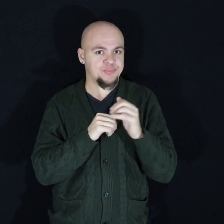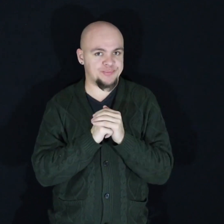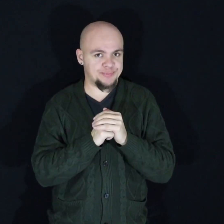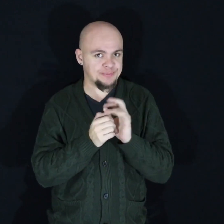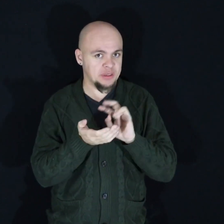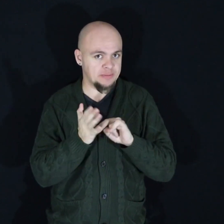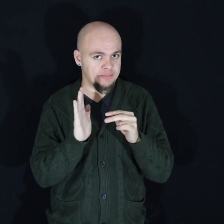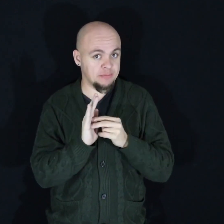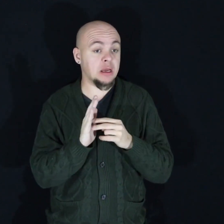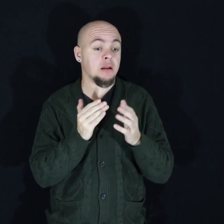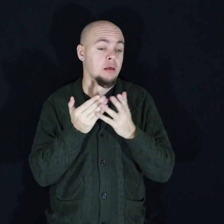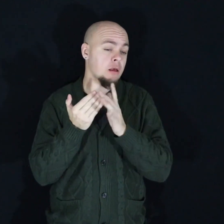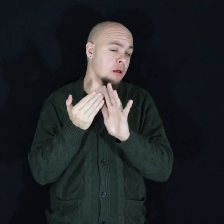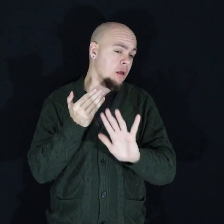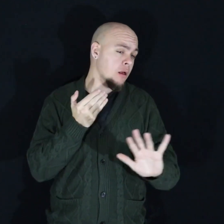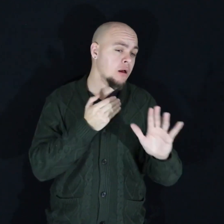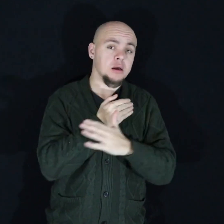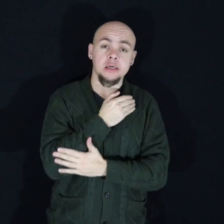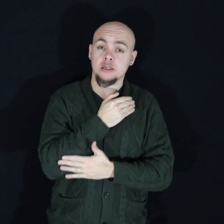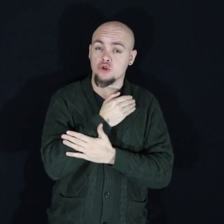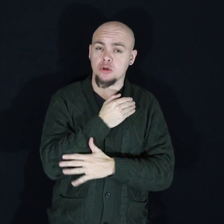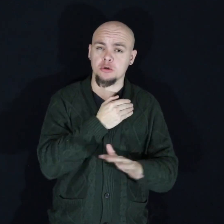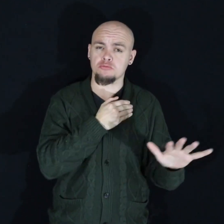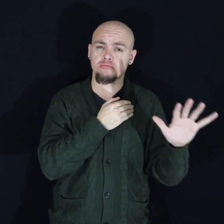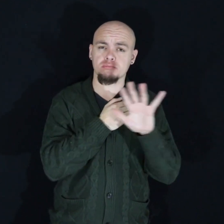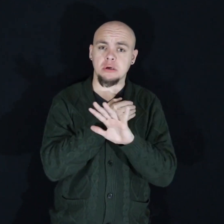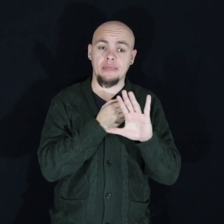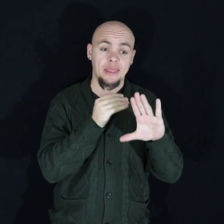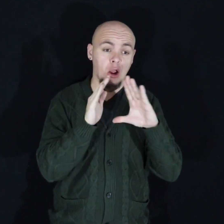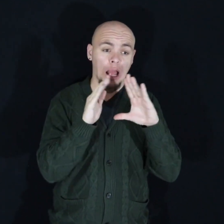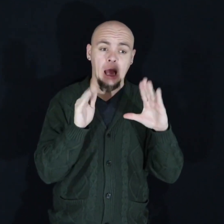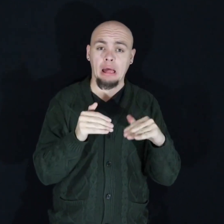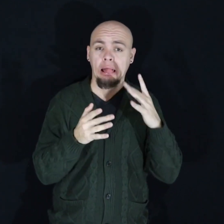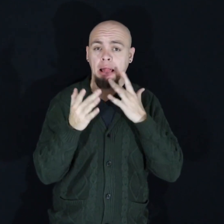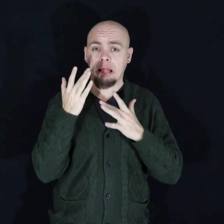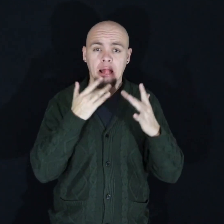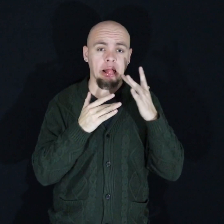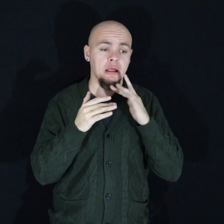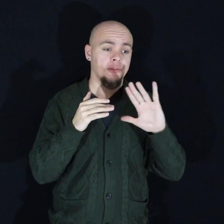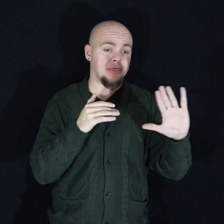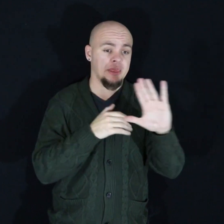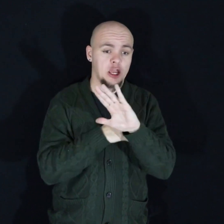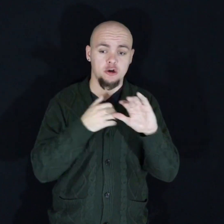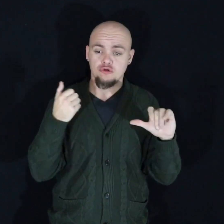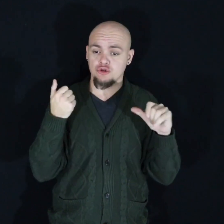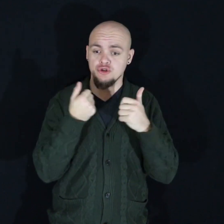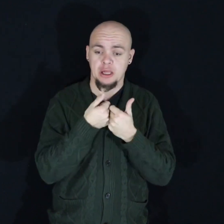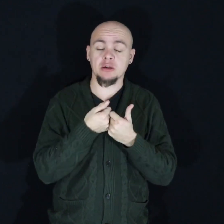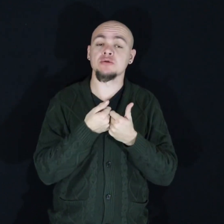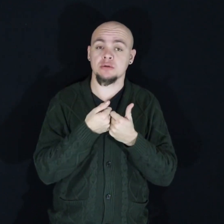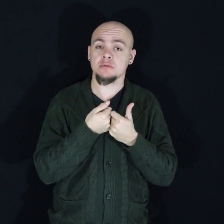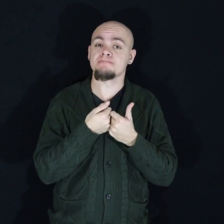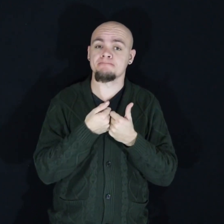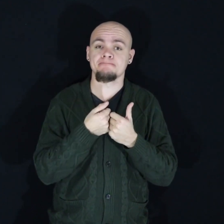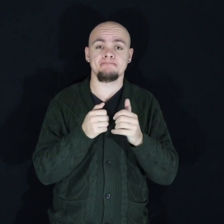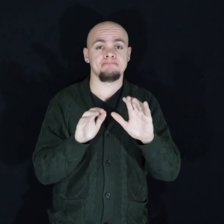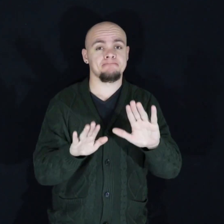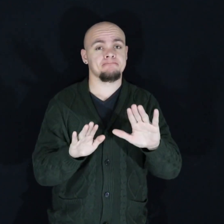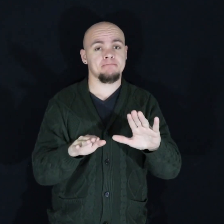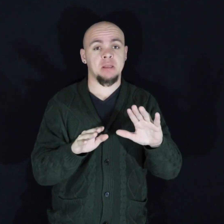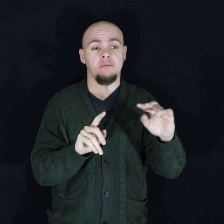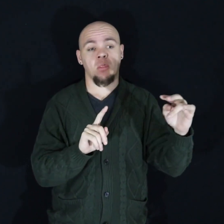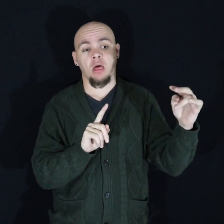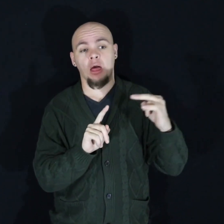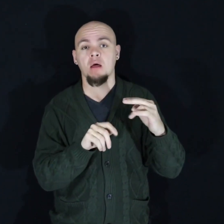So as the rest of the country is coming to grips with their housing shortage and the challenges that they're going to address, don't be surprised if they